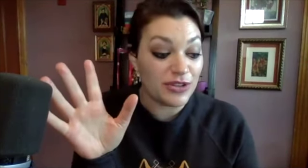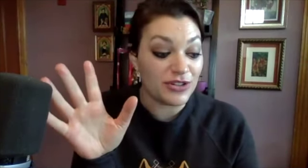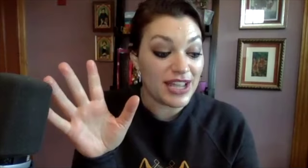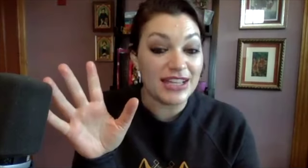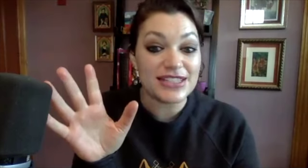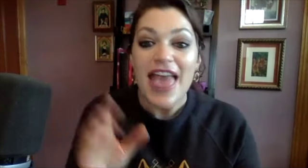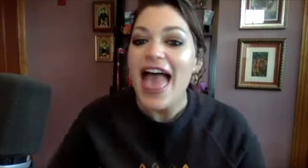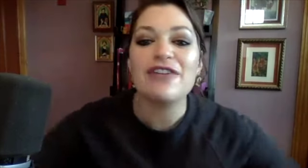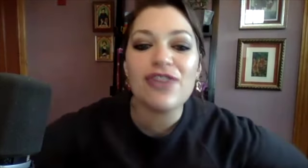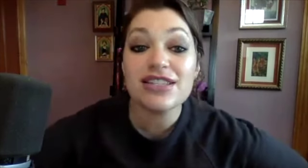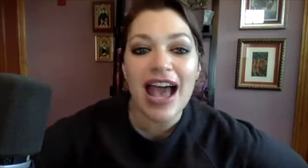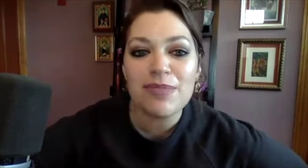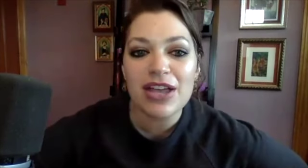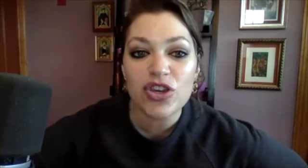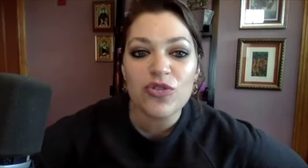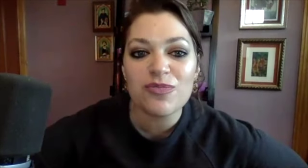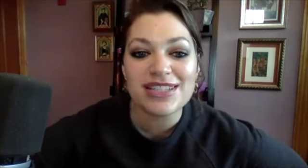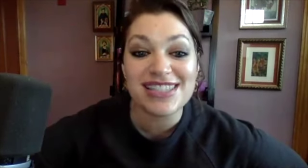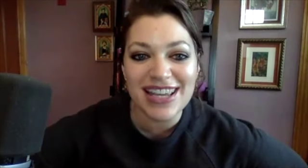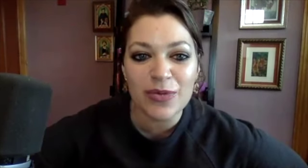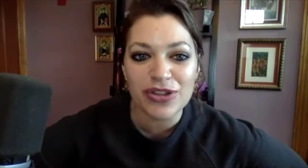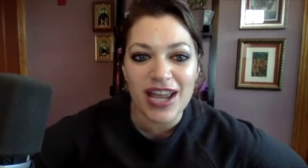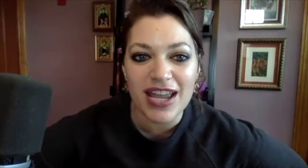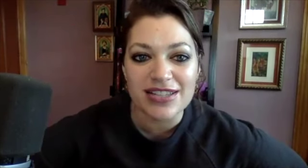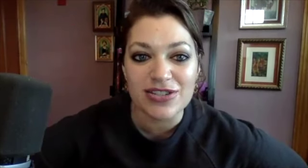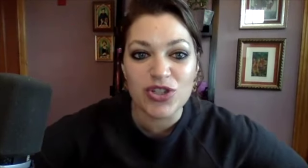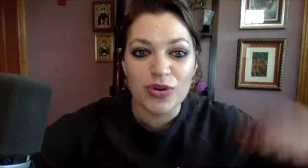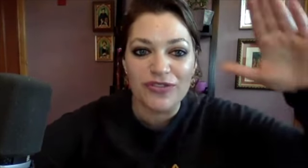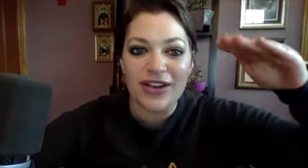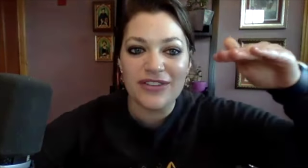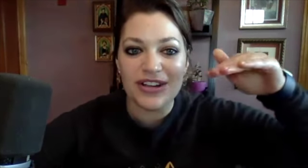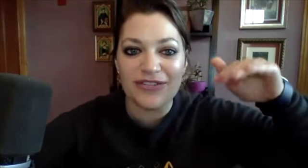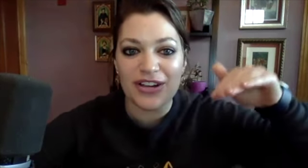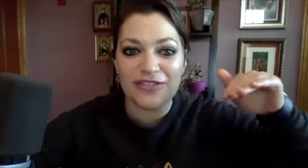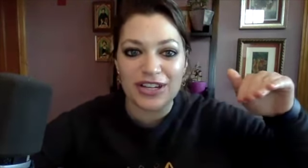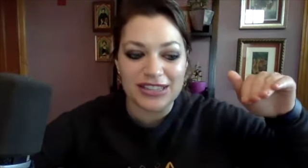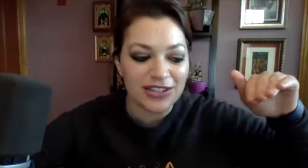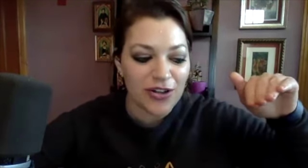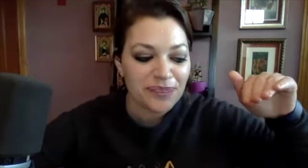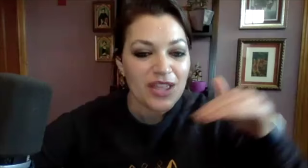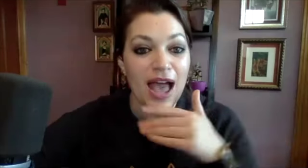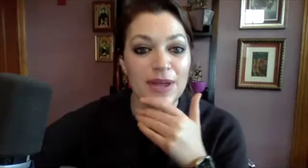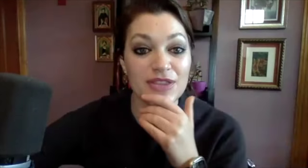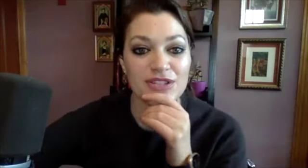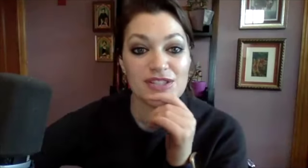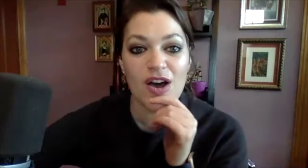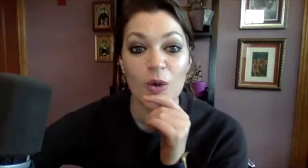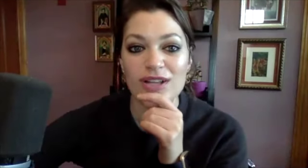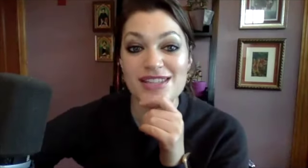your hands. And friends, I bet you have been singing with your hands since you were very, very, very, very little. I bet there's a song, one song